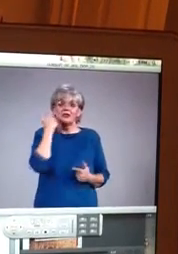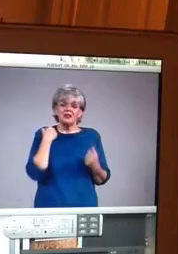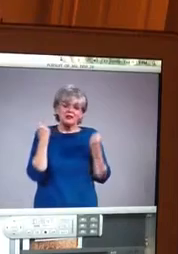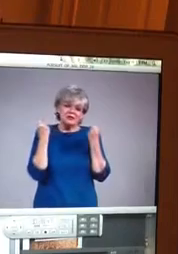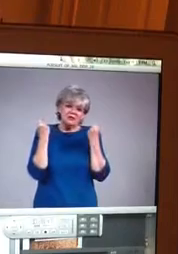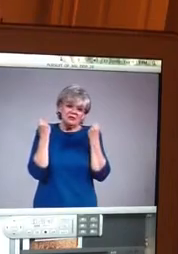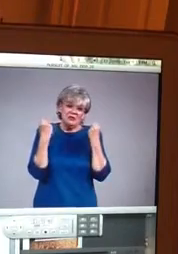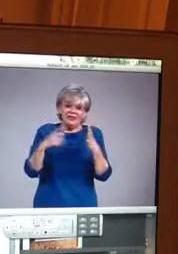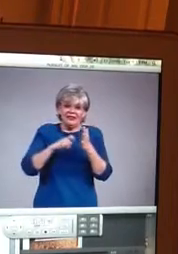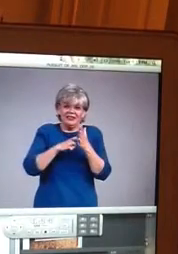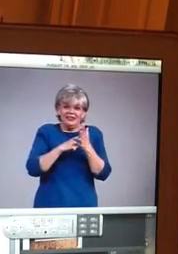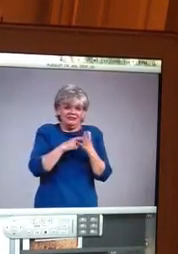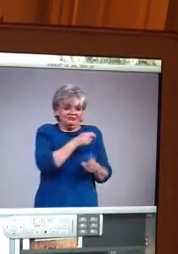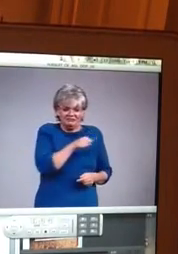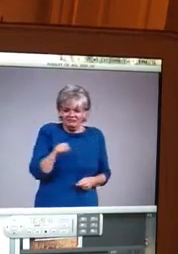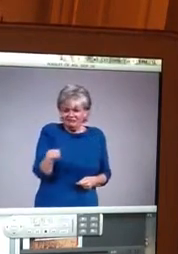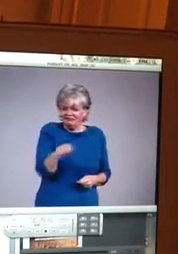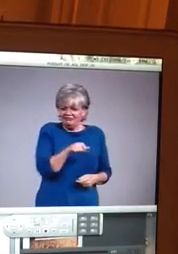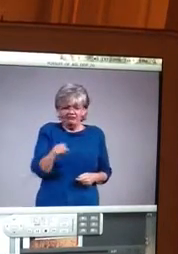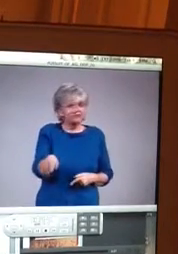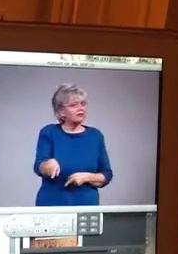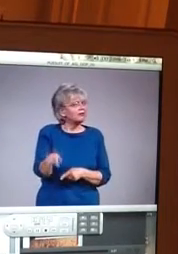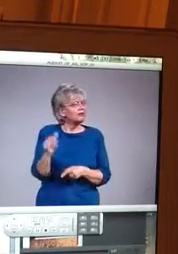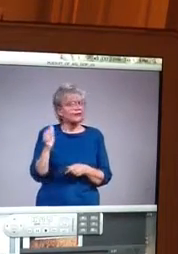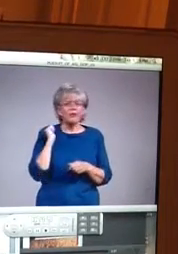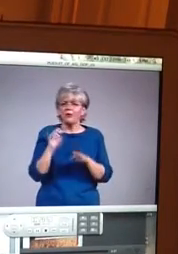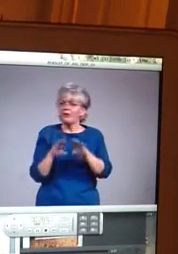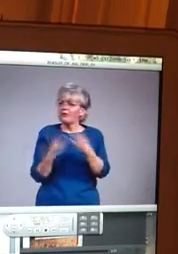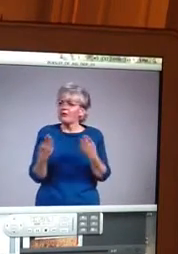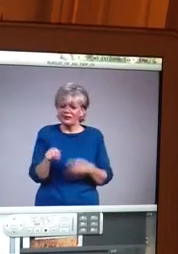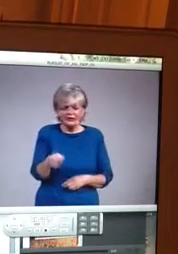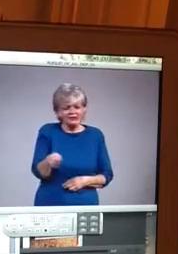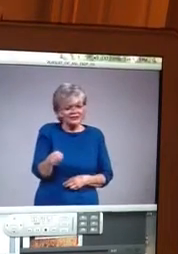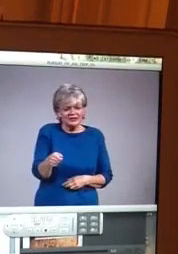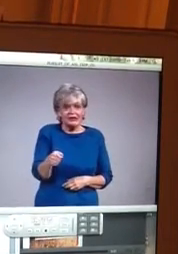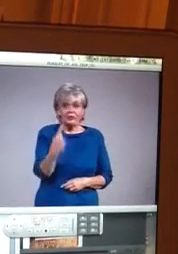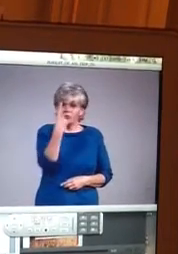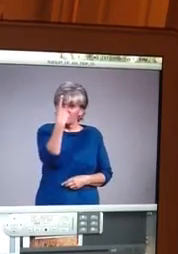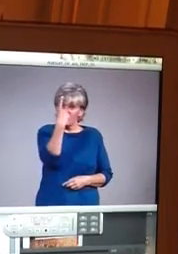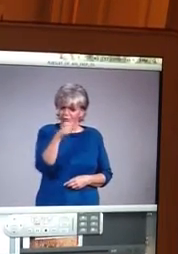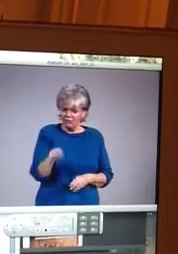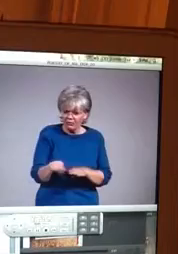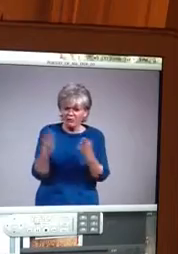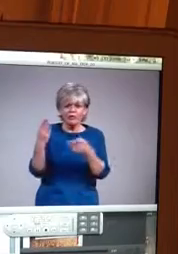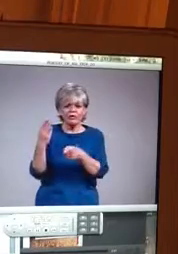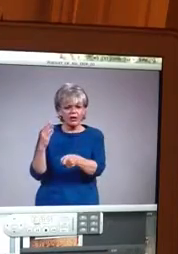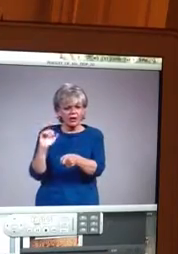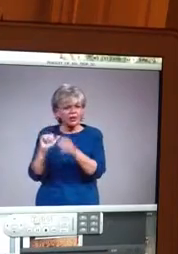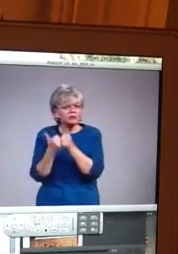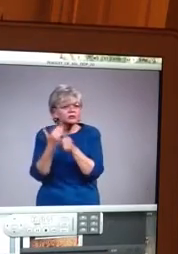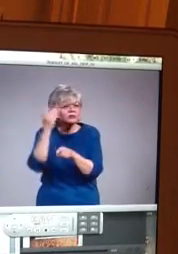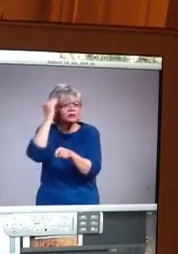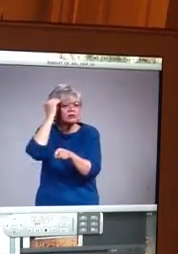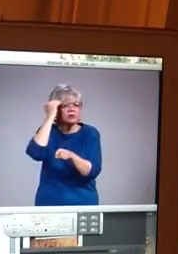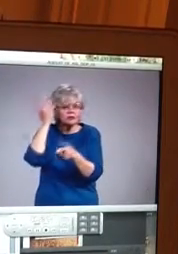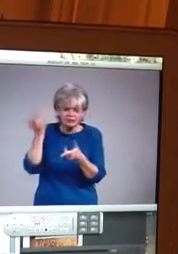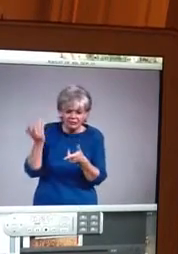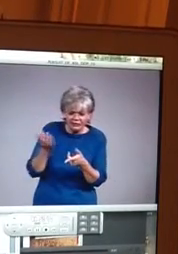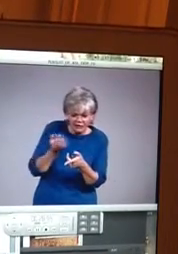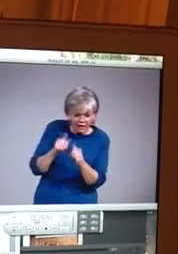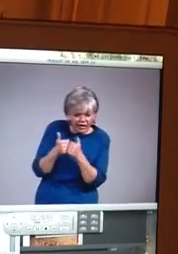How do keys open locks? You have many keys and you try a bunch of them and they won't